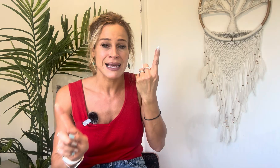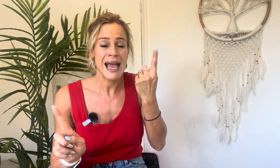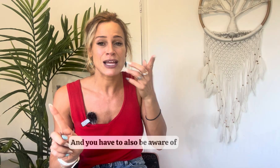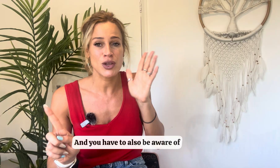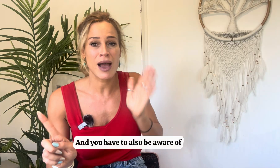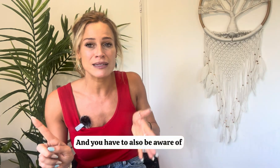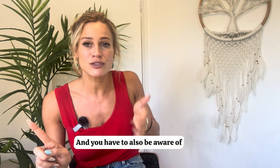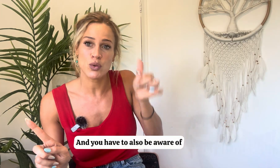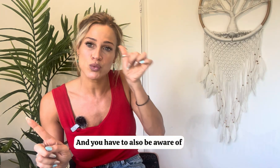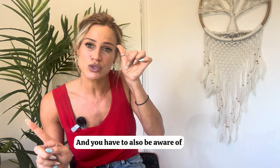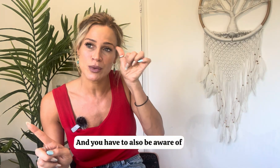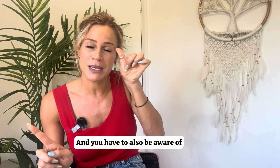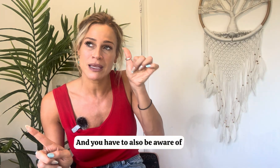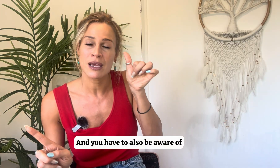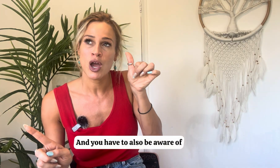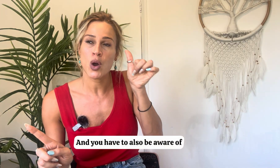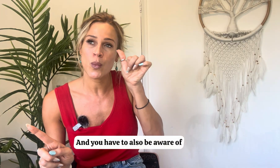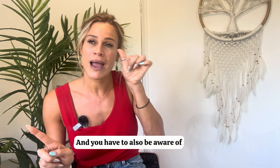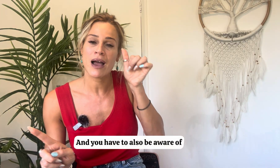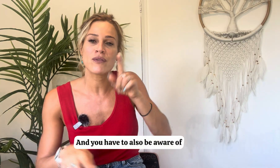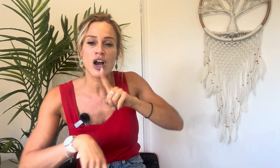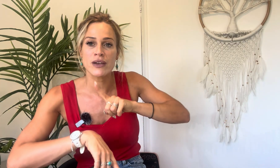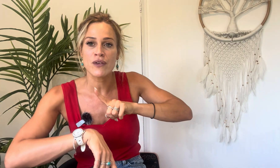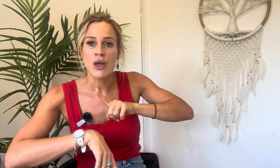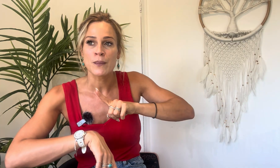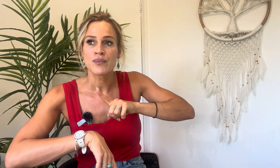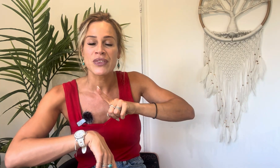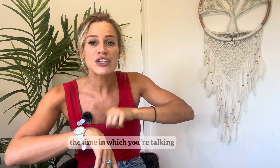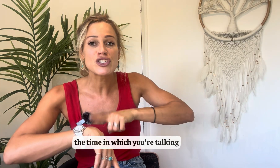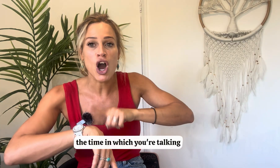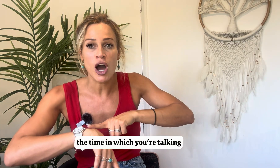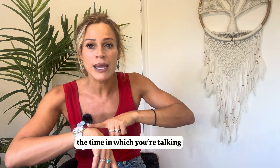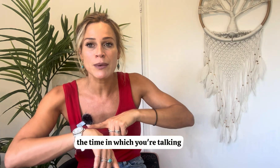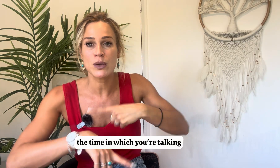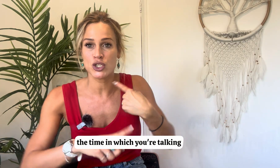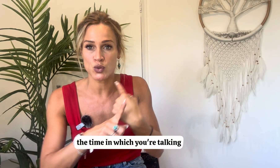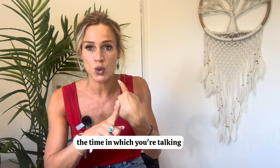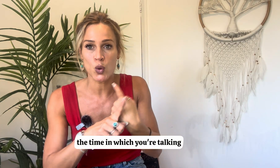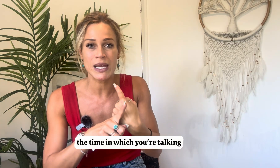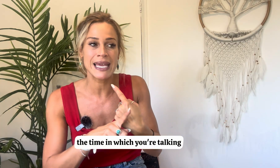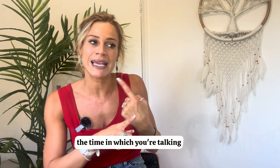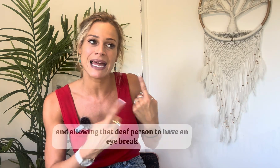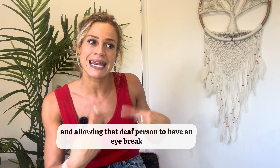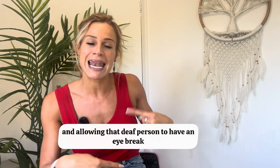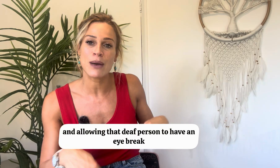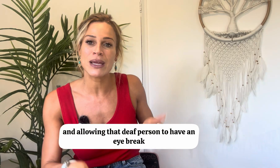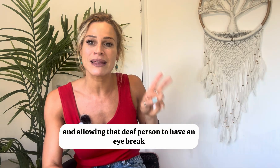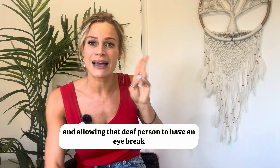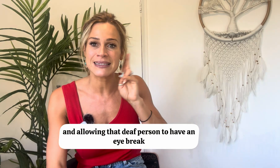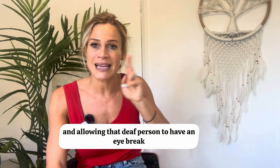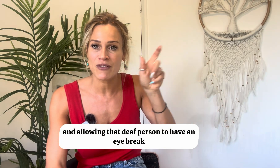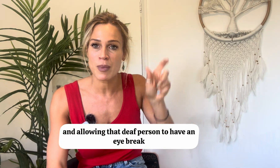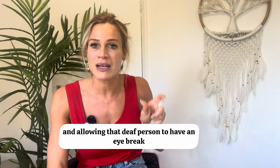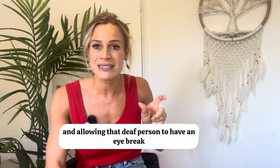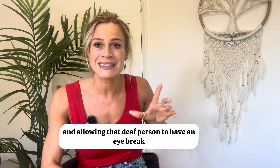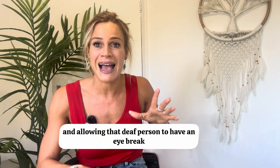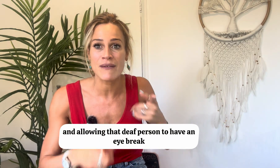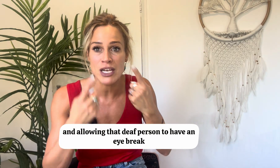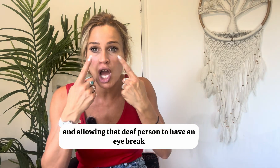And you have to also be aware of kind of the time in which you're talking and allowing that deaf person to have an